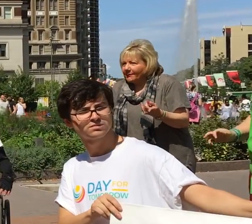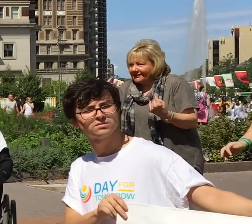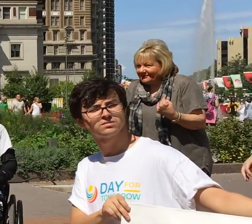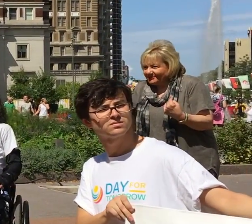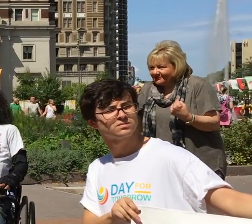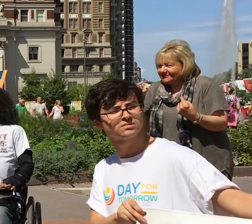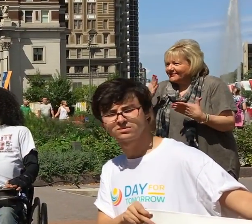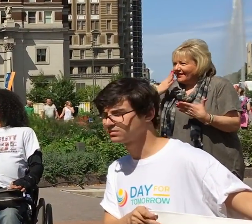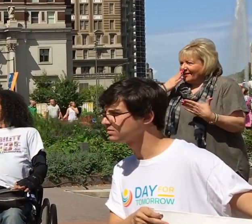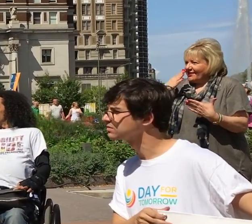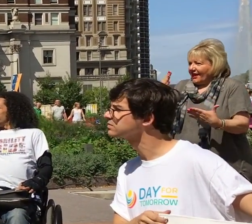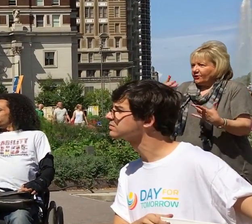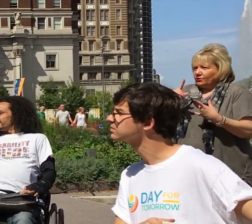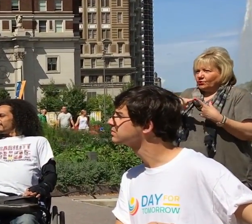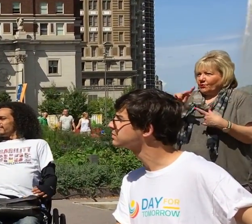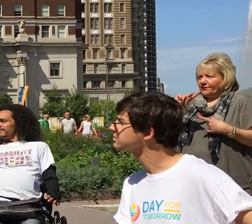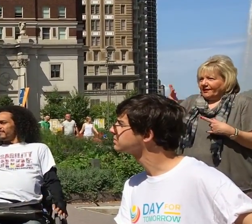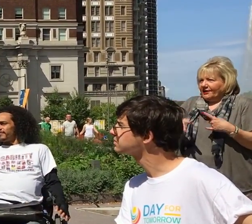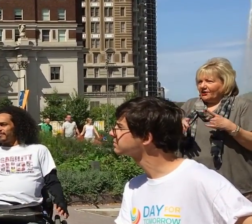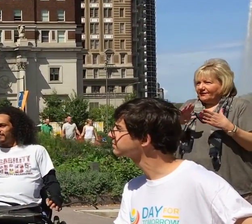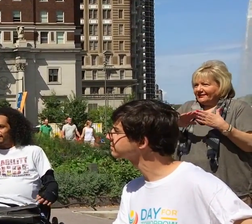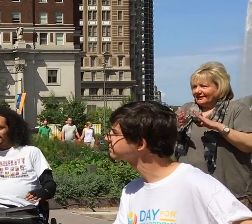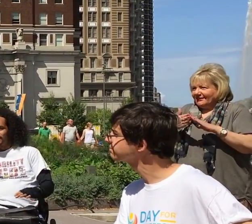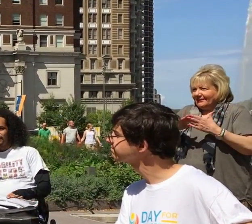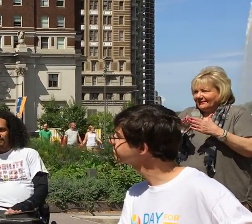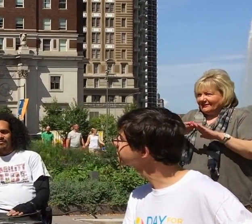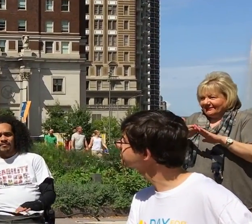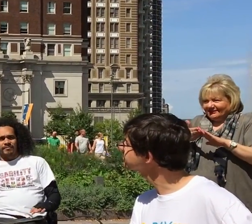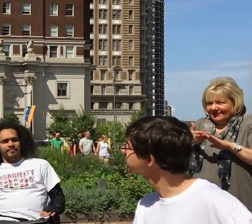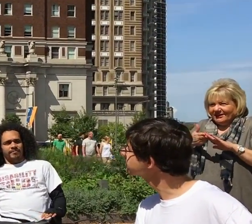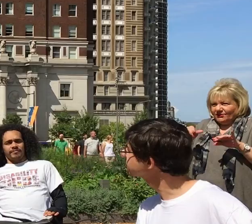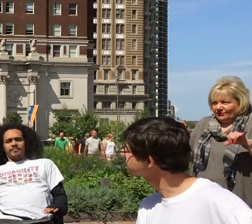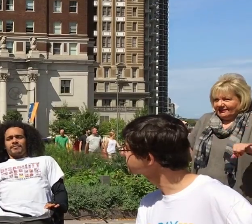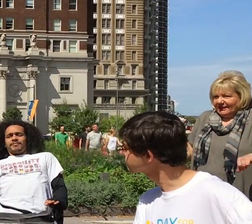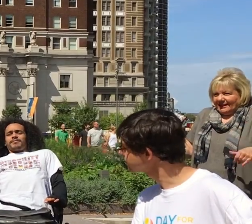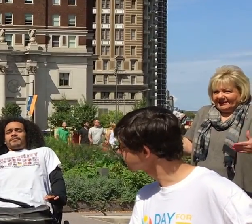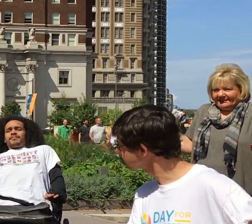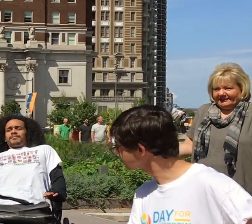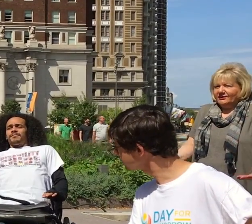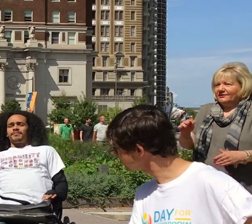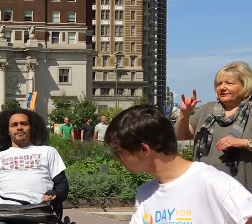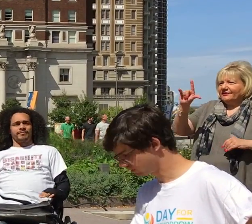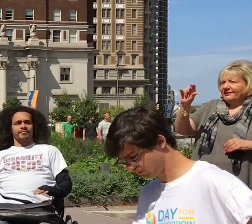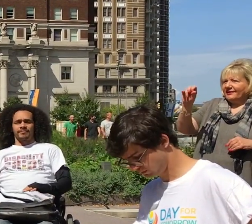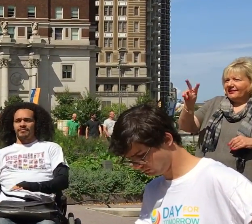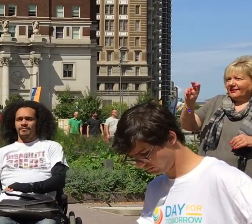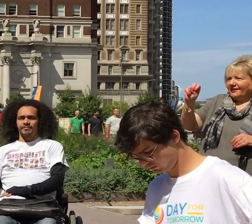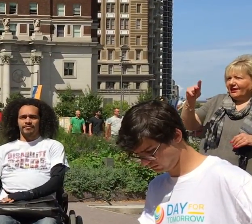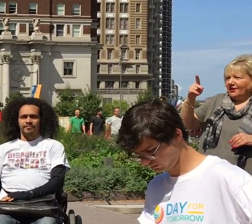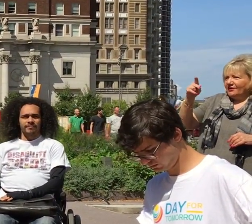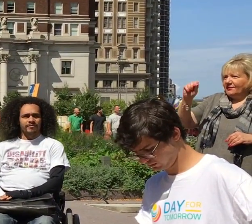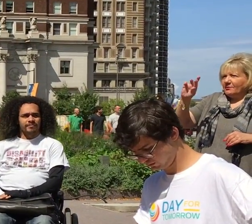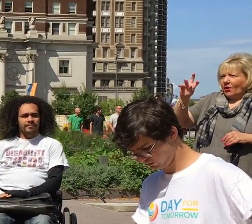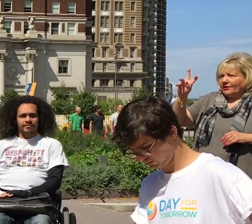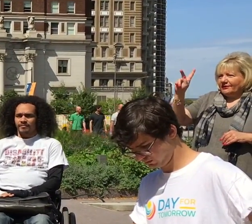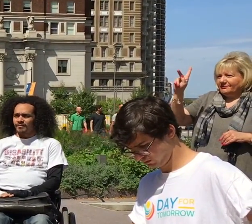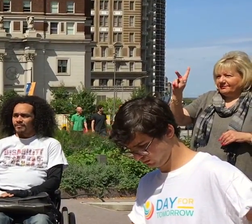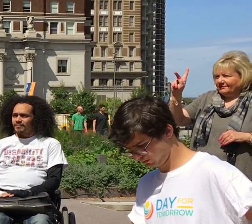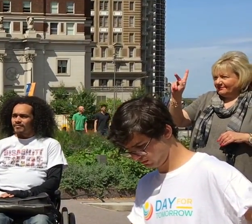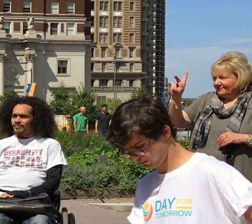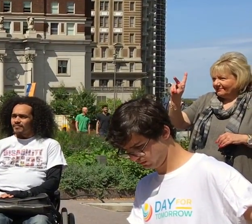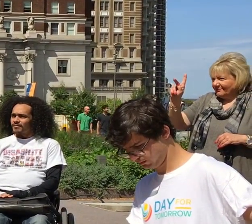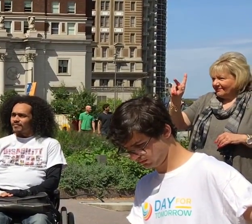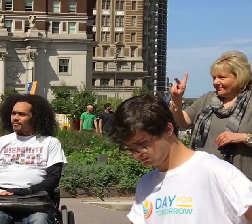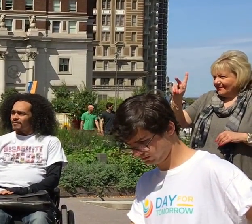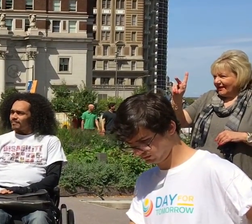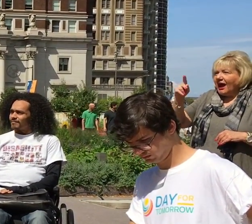for allowing us to stay at this beautiful Love Park here and walk here from TJU, where I was